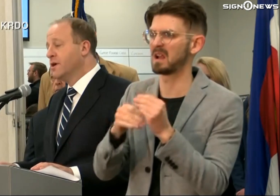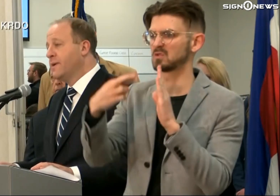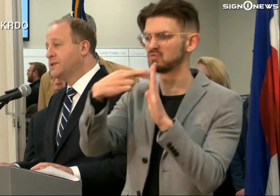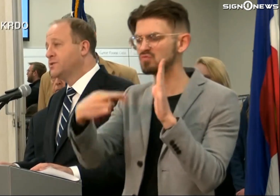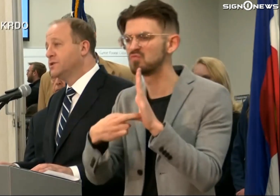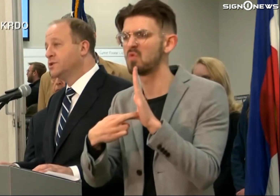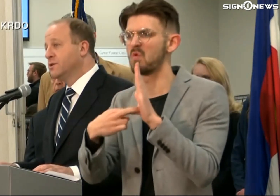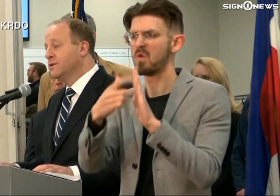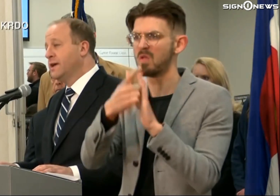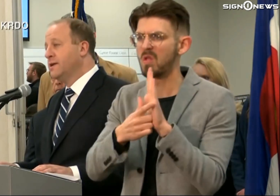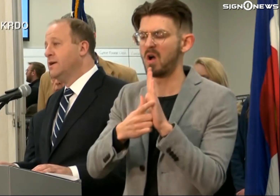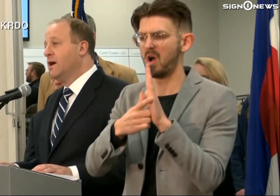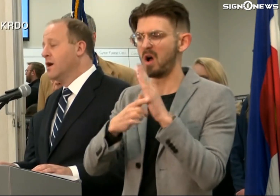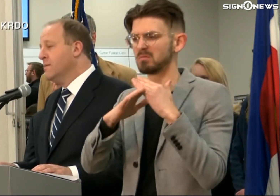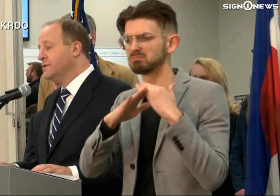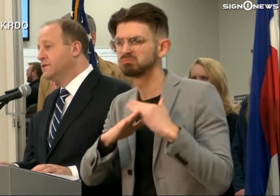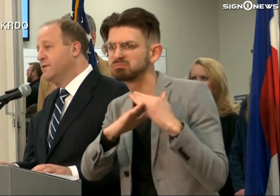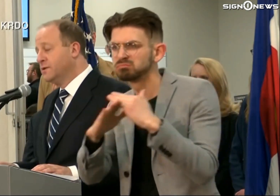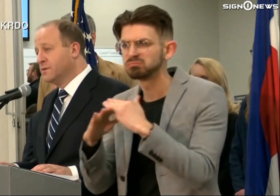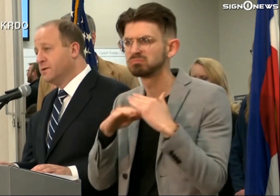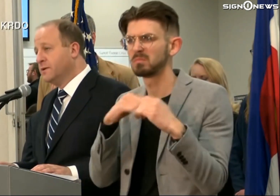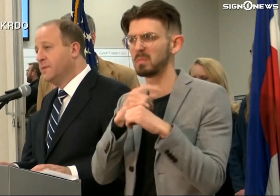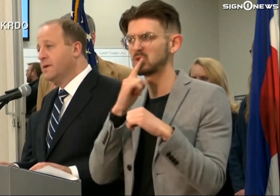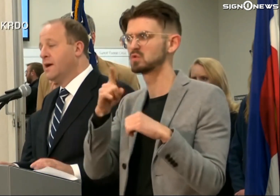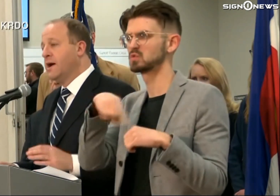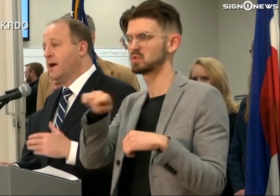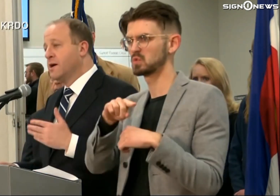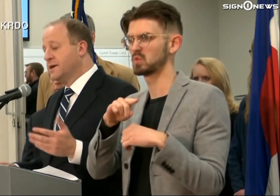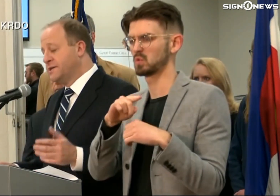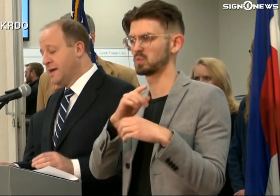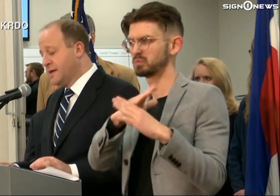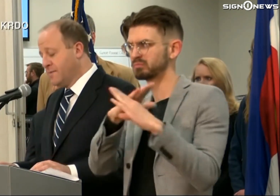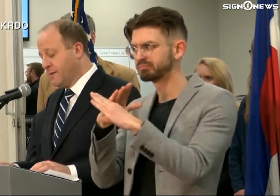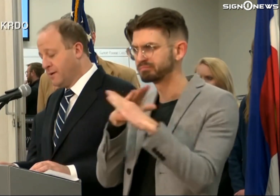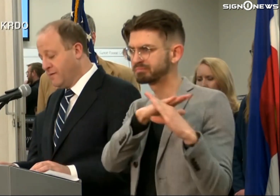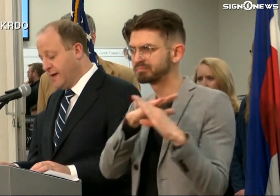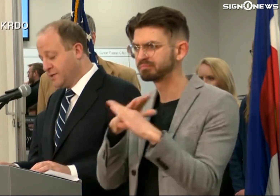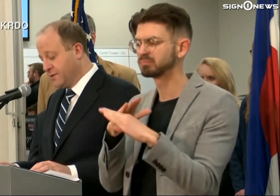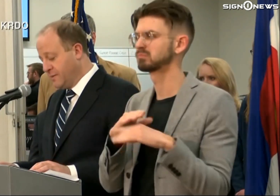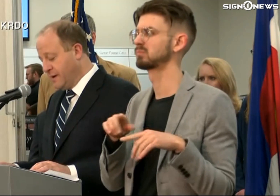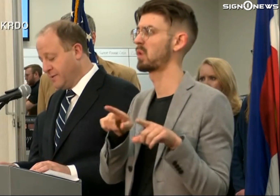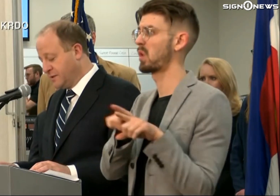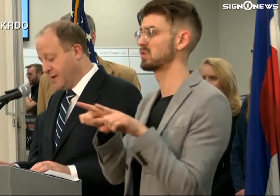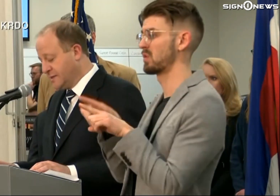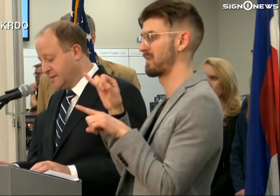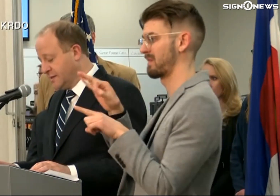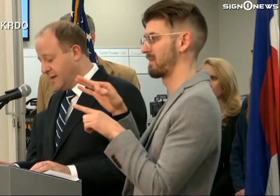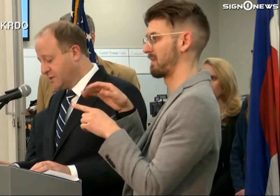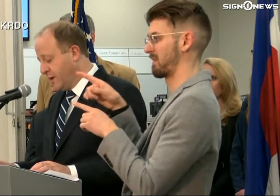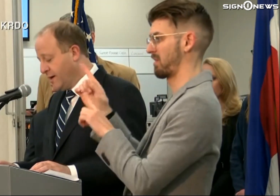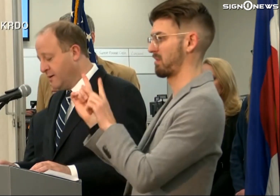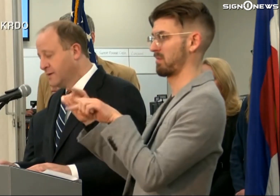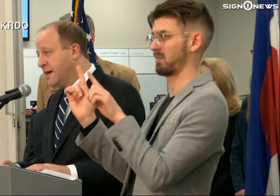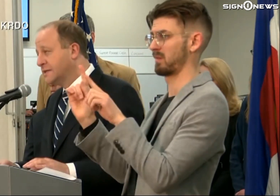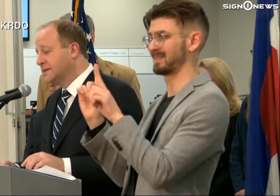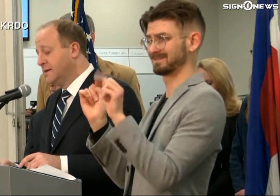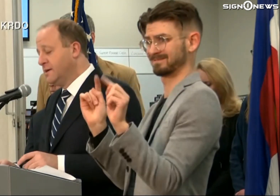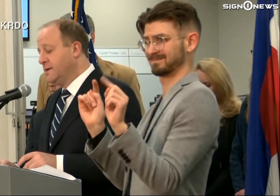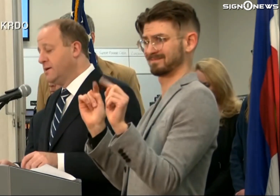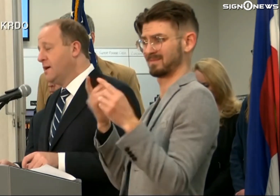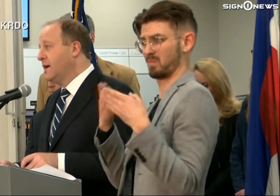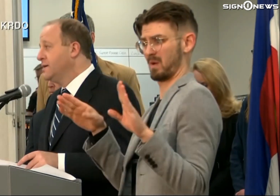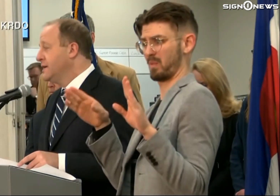and doing our best to ensure that our most vulnerable aren't attending public events or in public spaces. And that's why all of